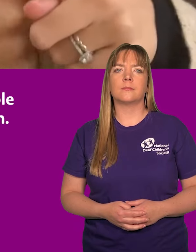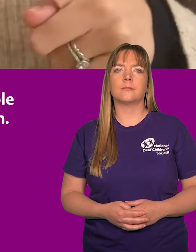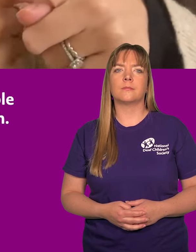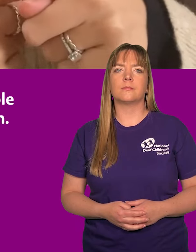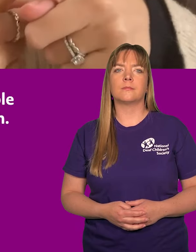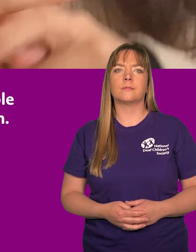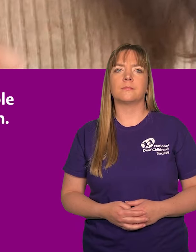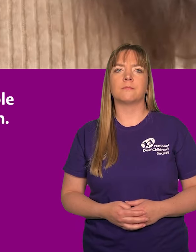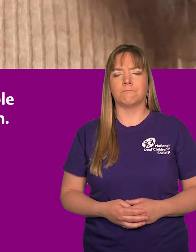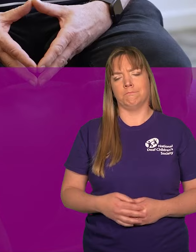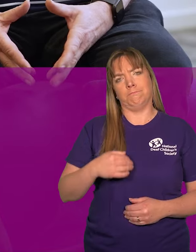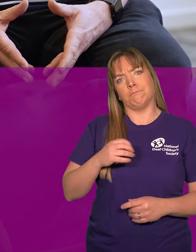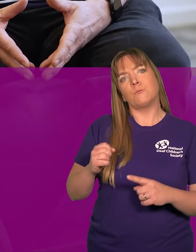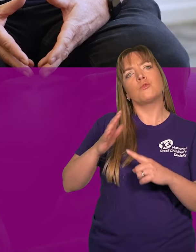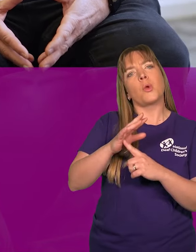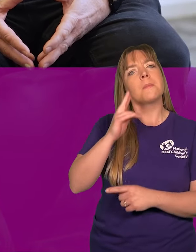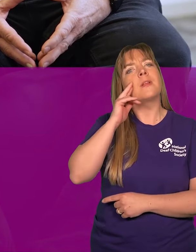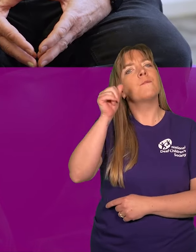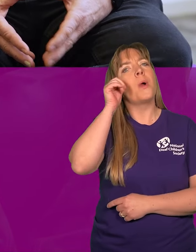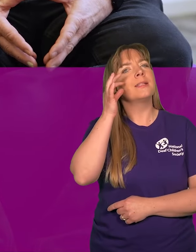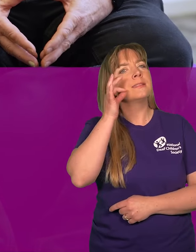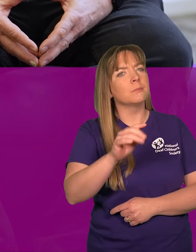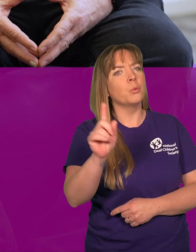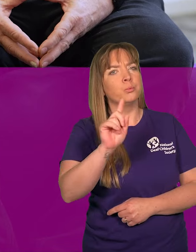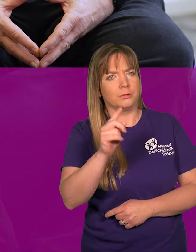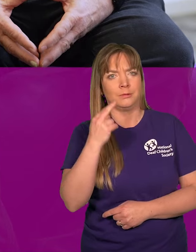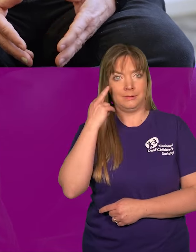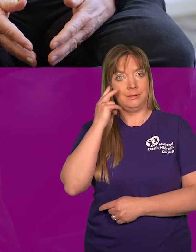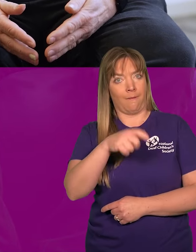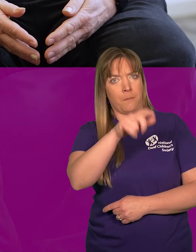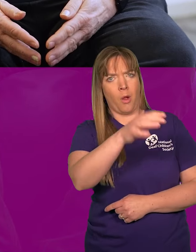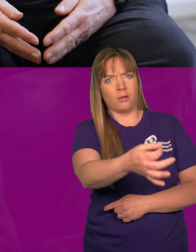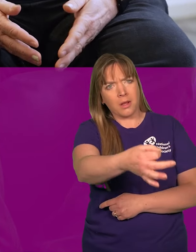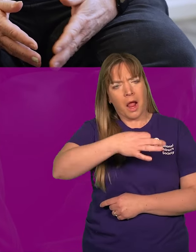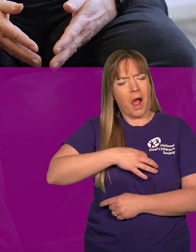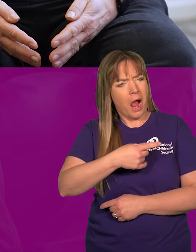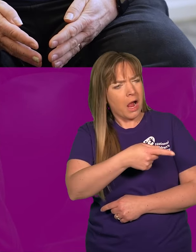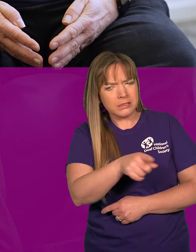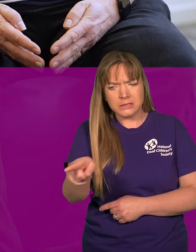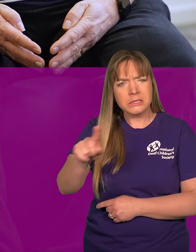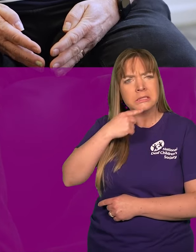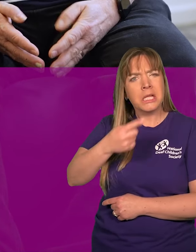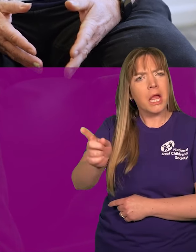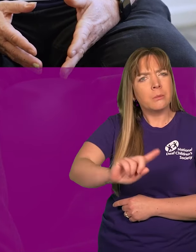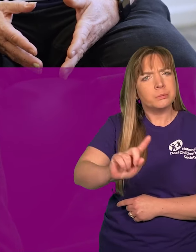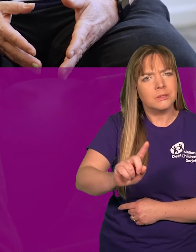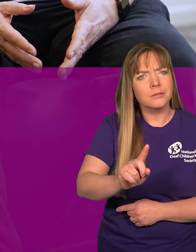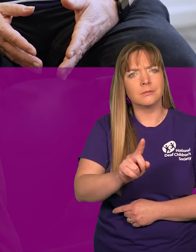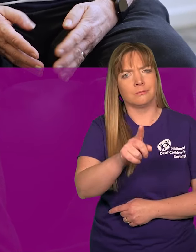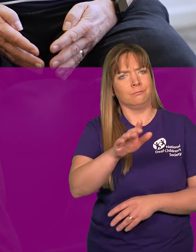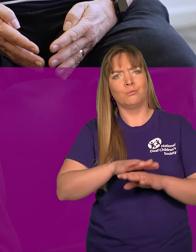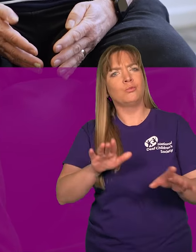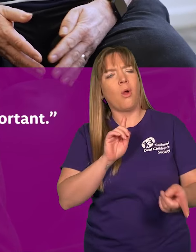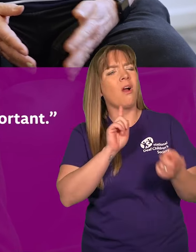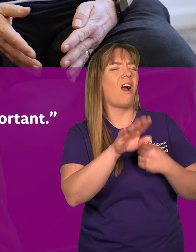English. My top deaf awareness tip is, if a deaf person ever asks you, what did that person